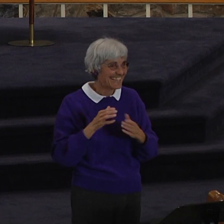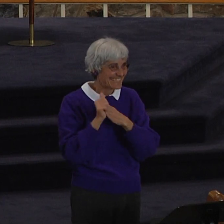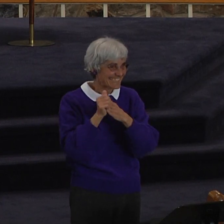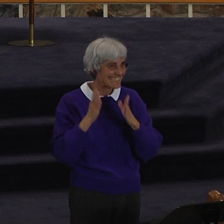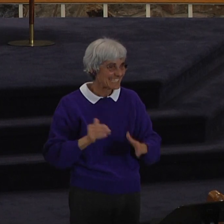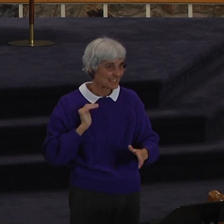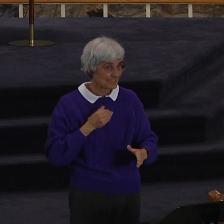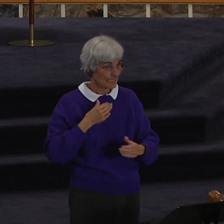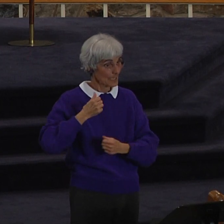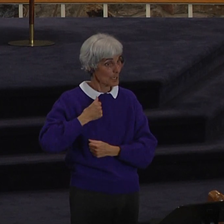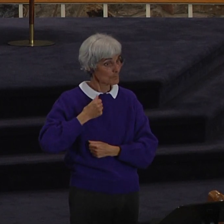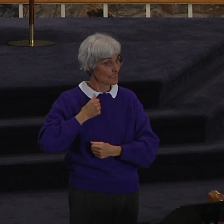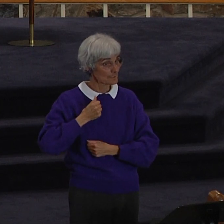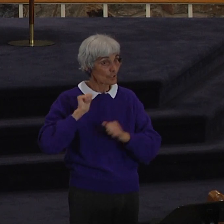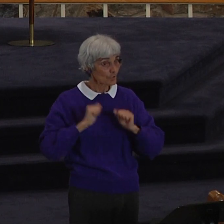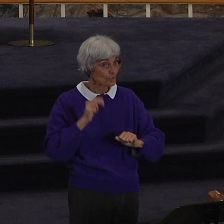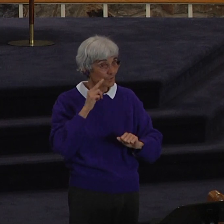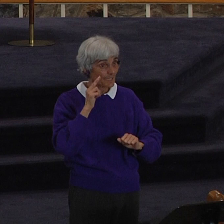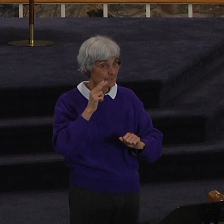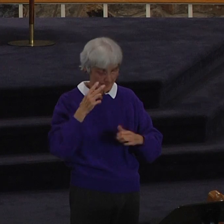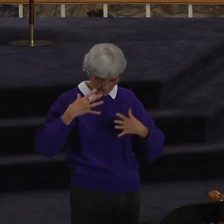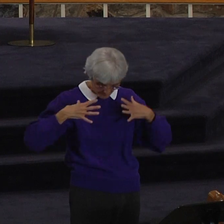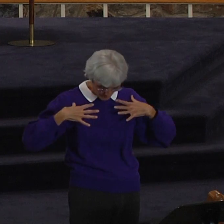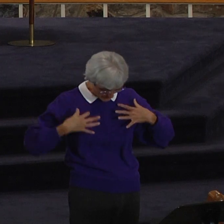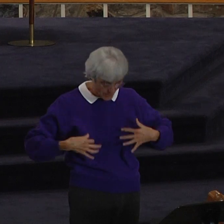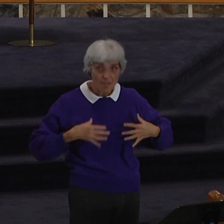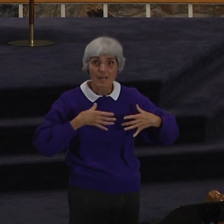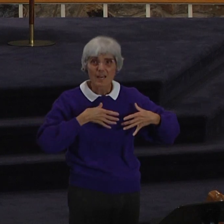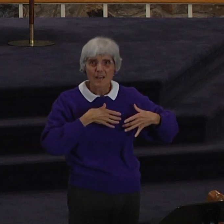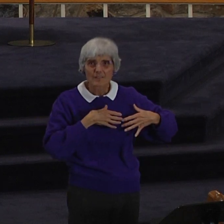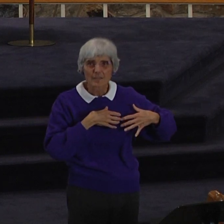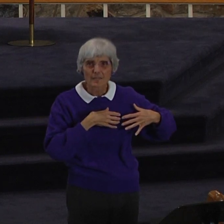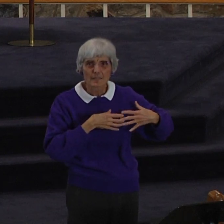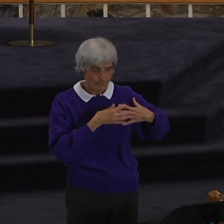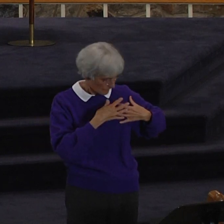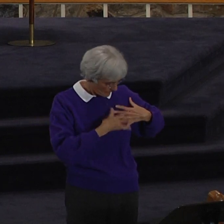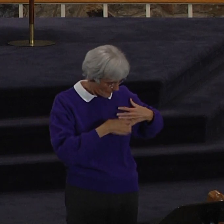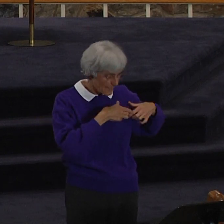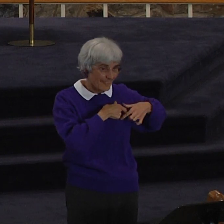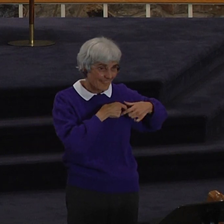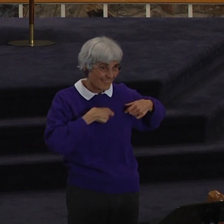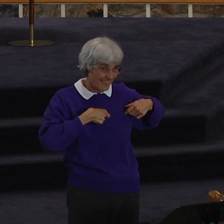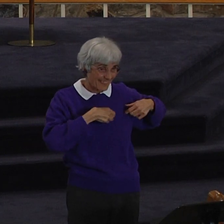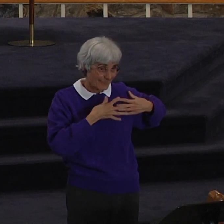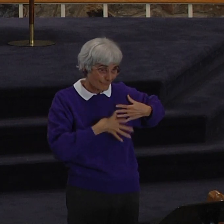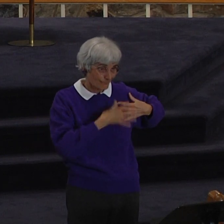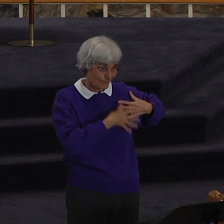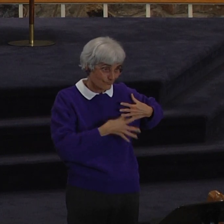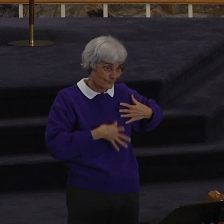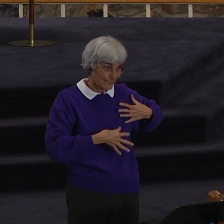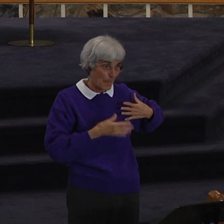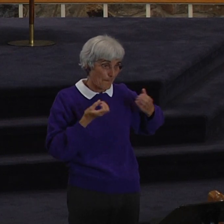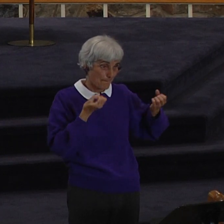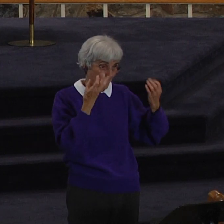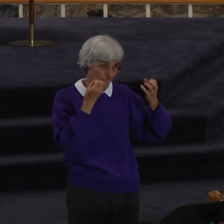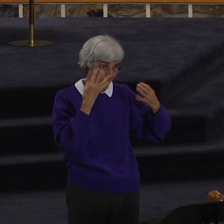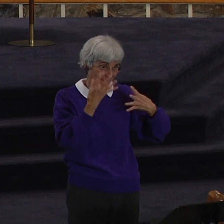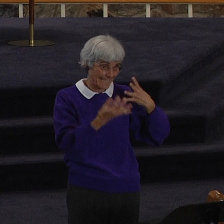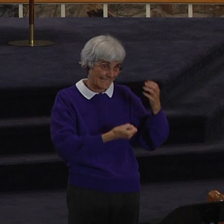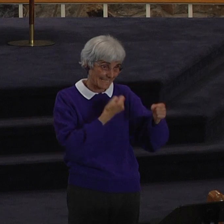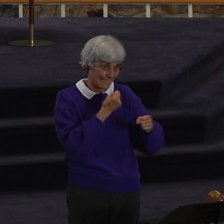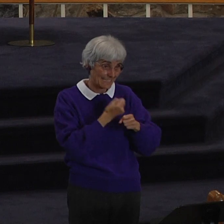you can see from their uniforms that they have been selflessly serving for many,